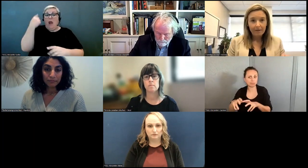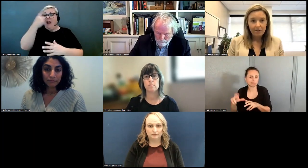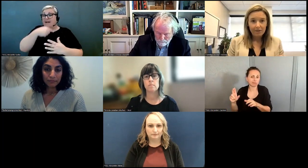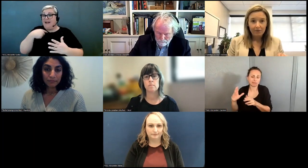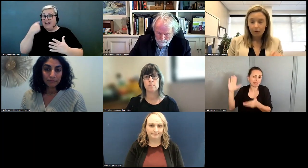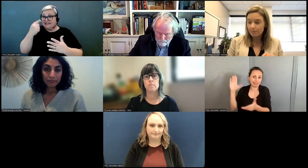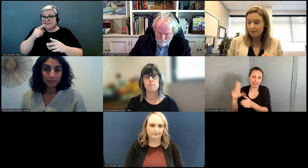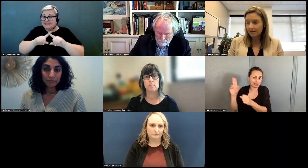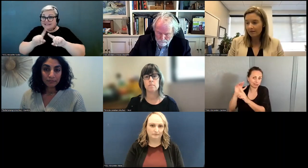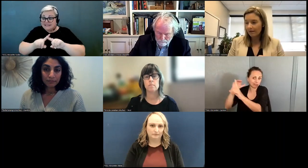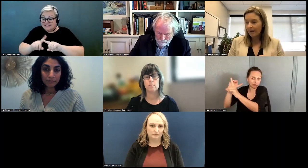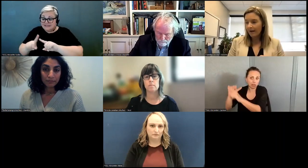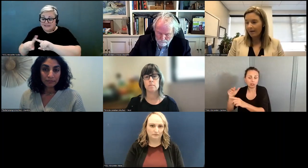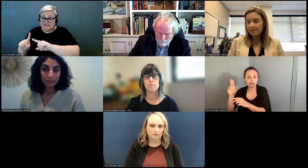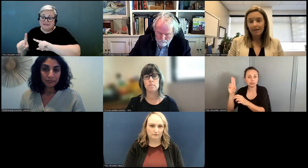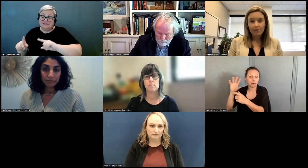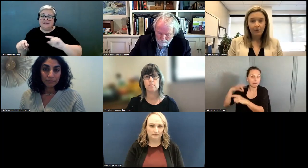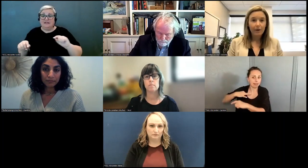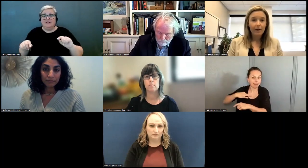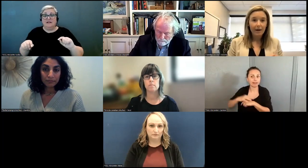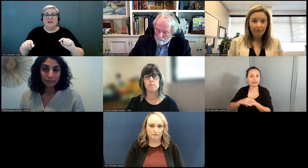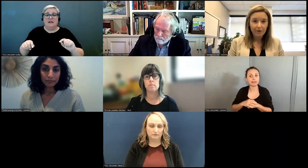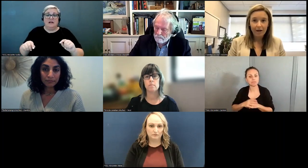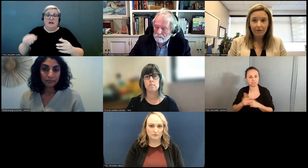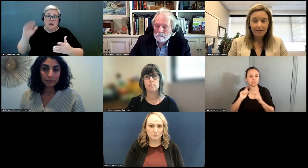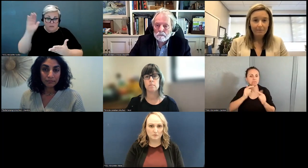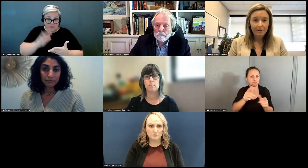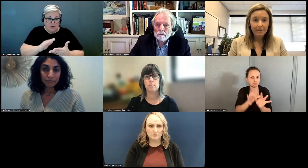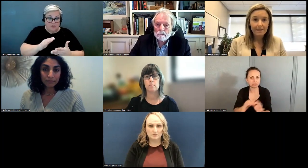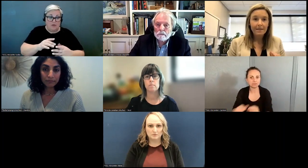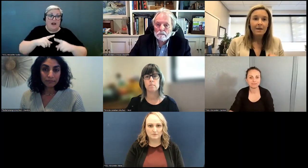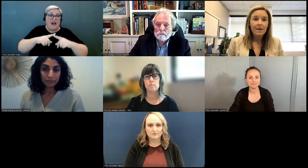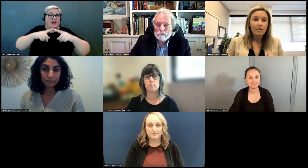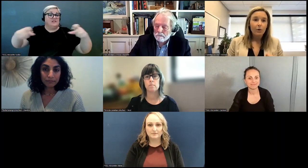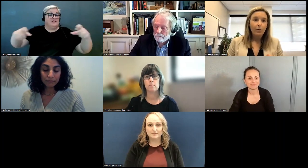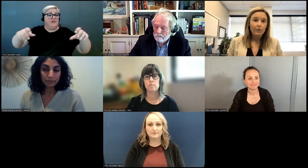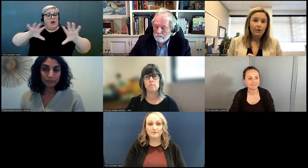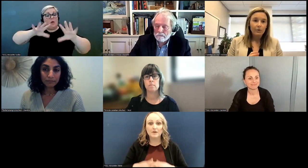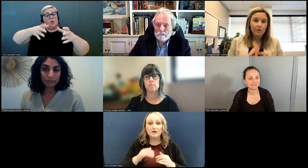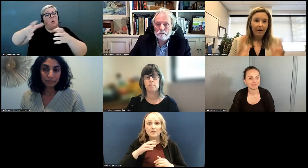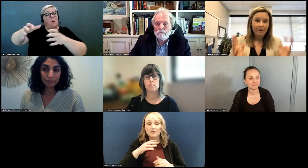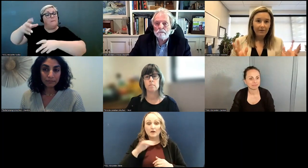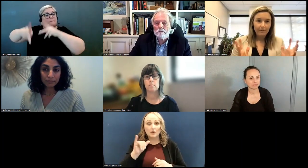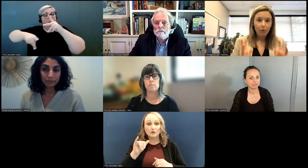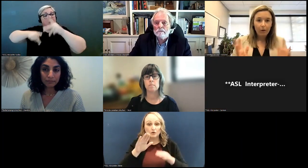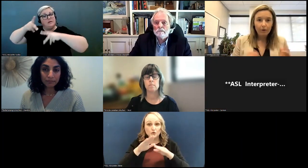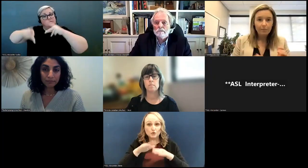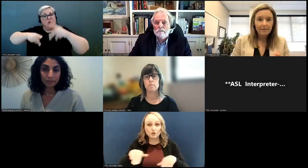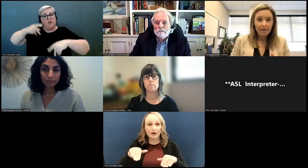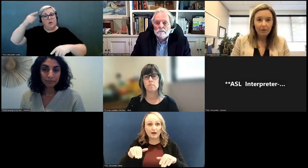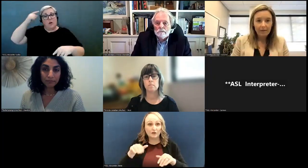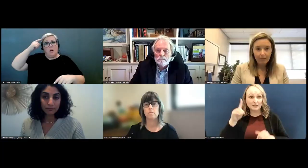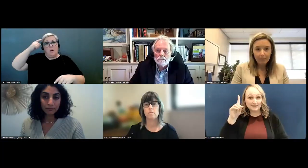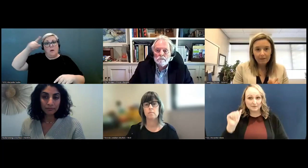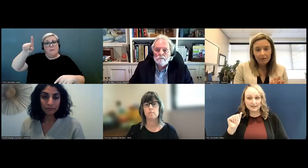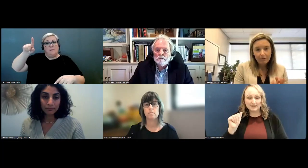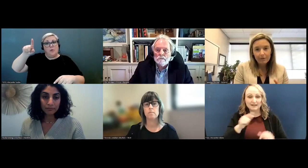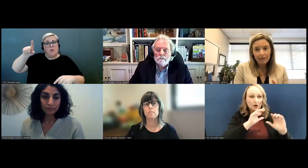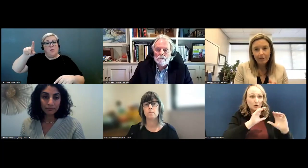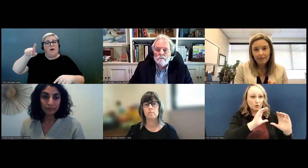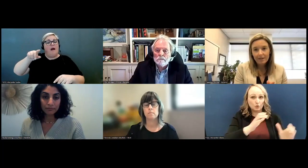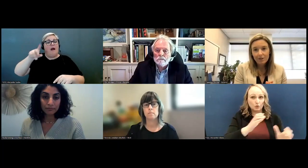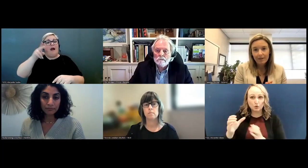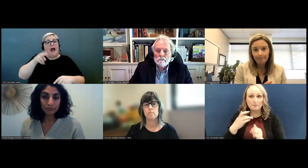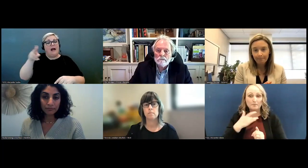income population groups, uptake's lower, and for childhood disabilities. So those are kind of the core groups that, I think would